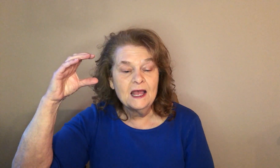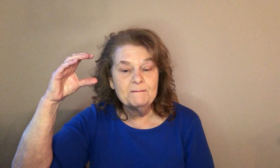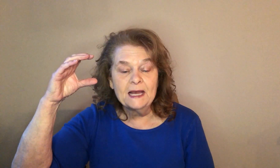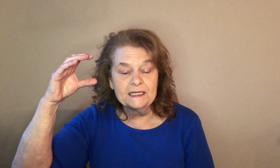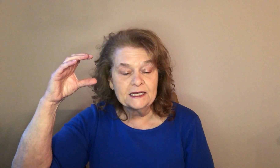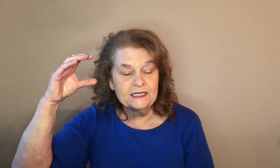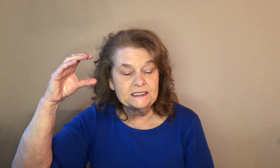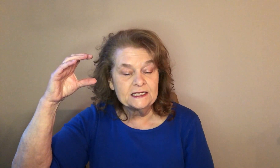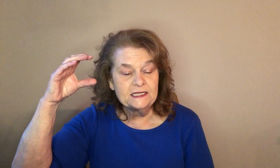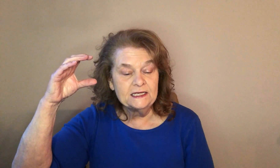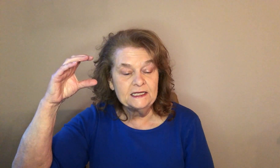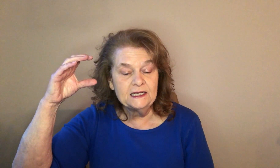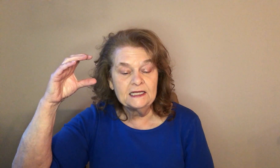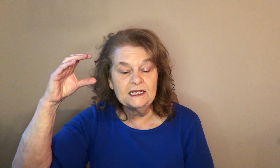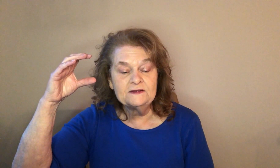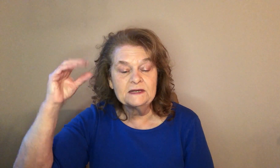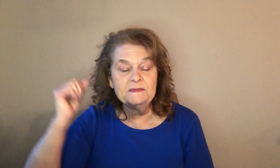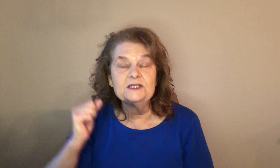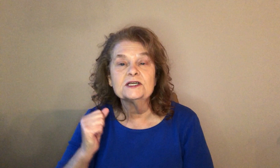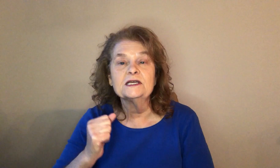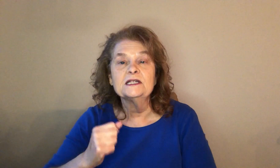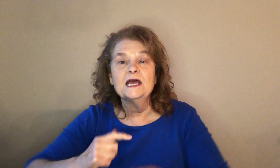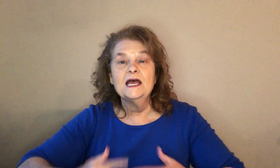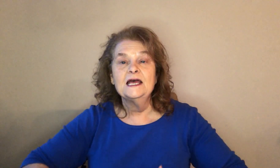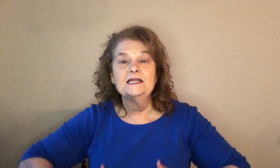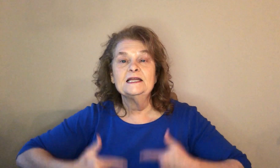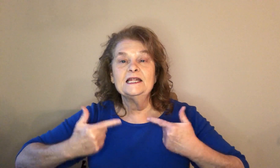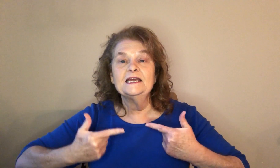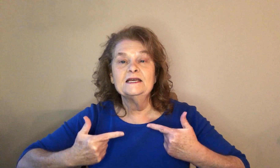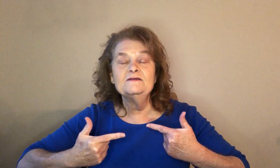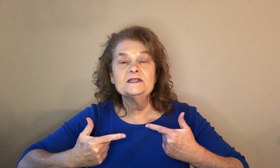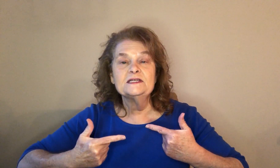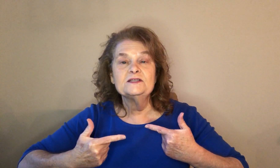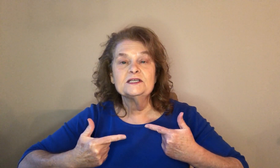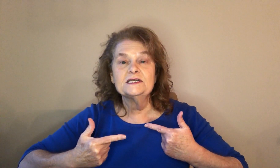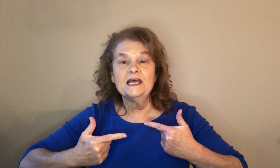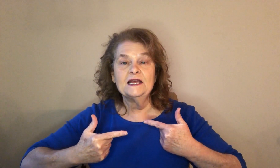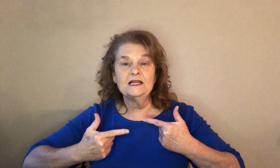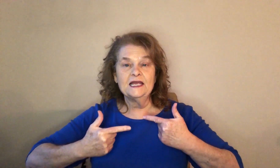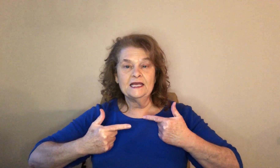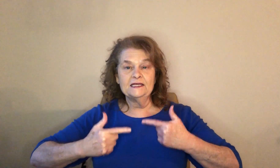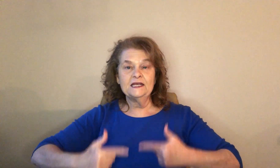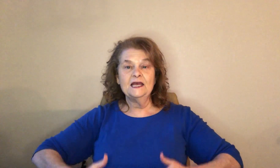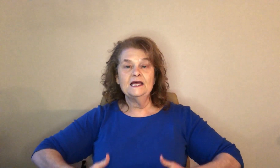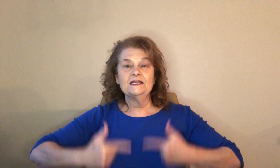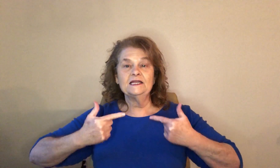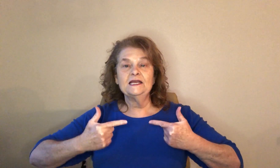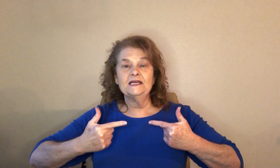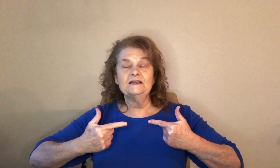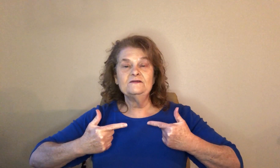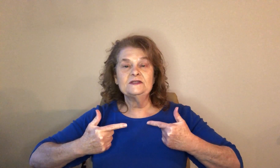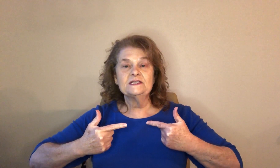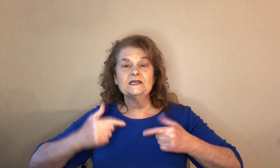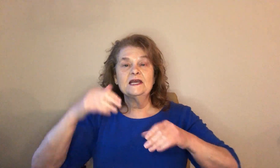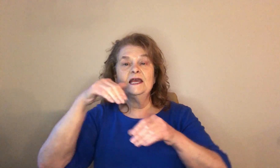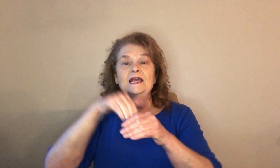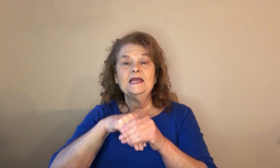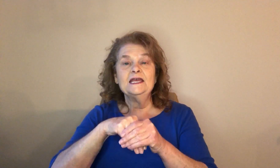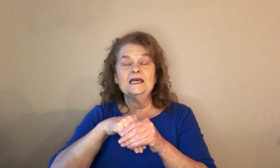My cousin lives in Michigan. Lives, just the L hand, lives